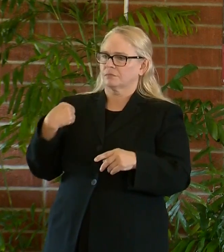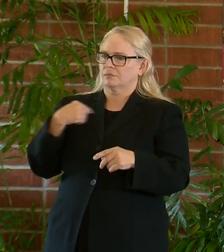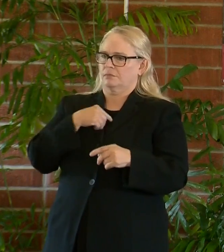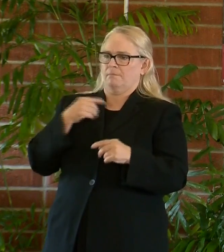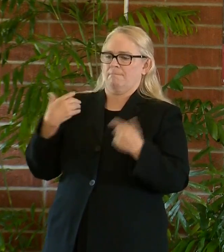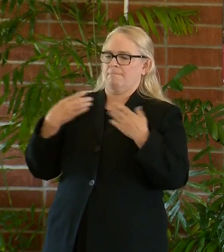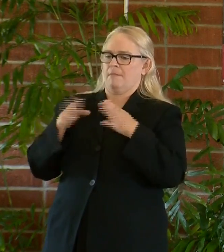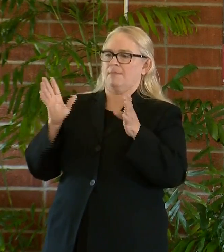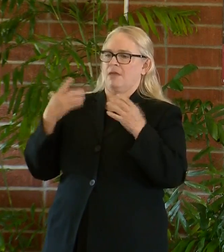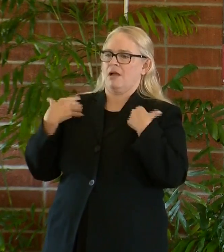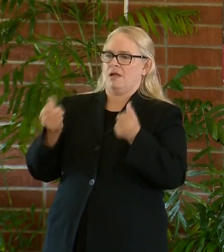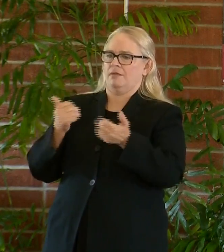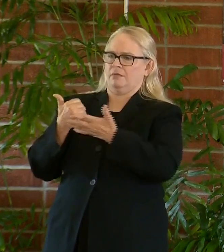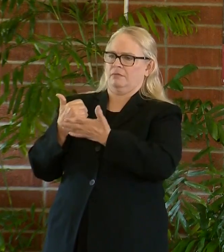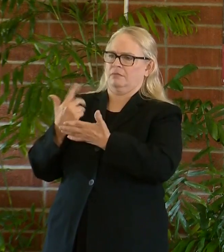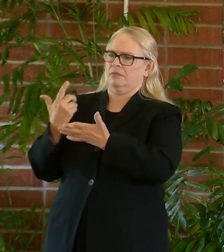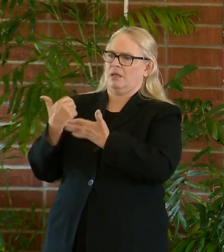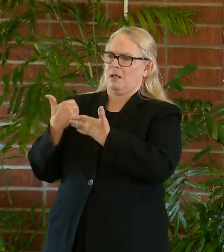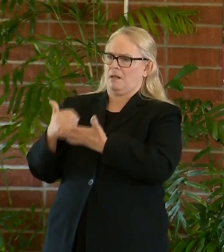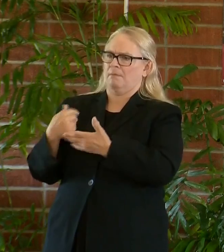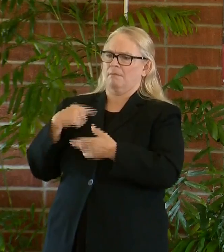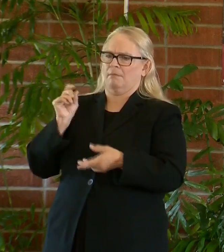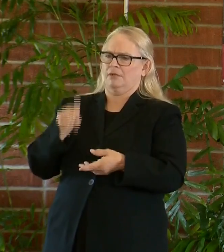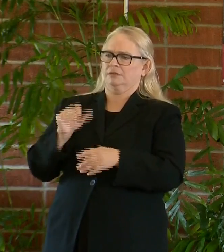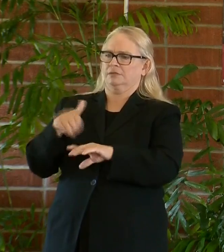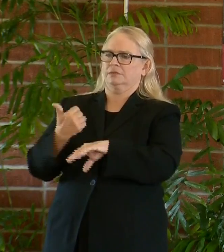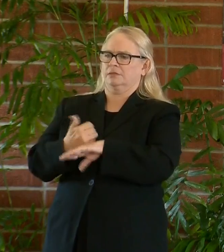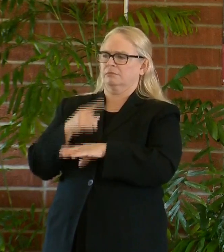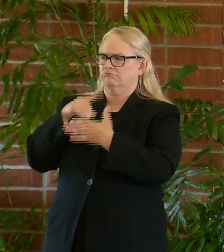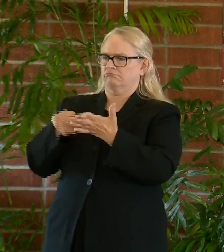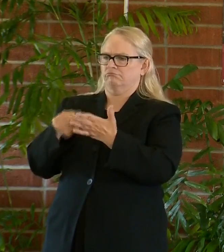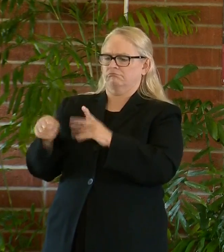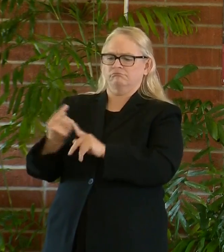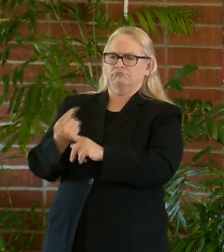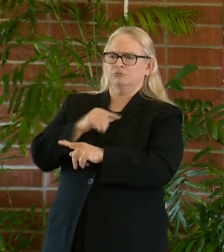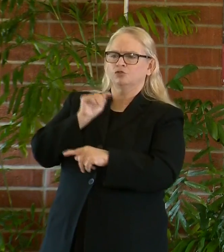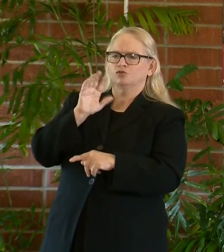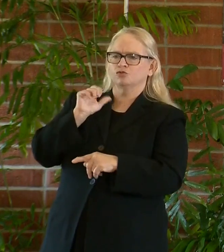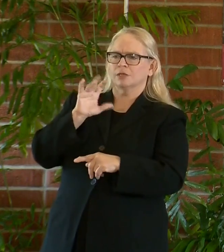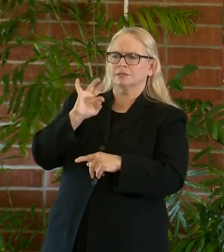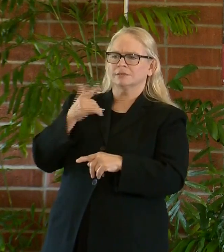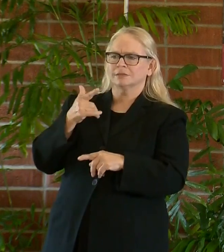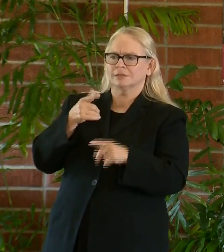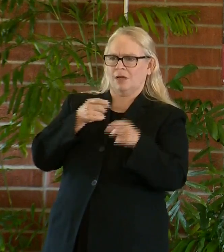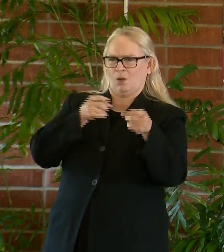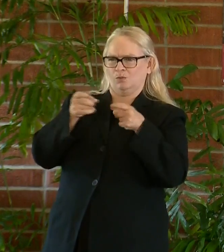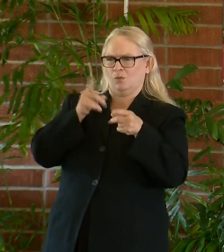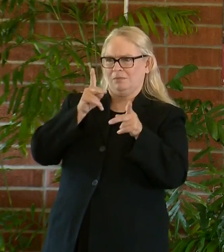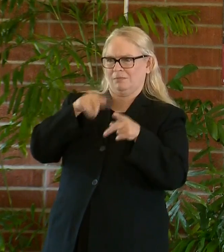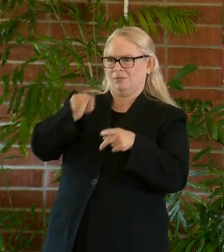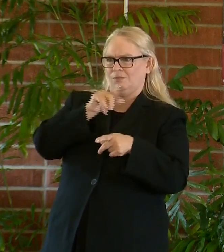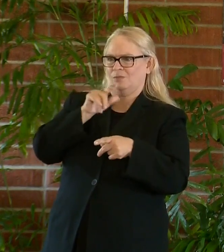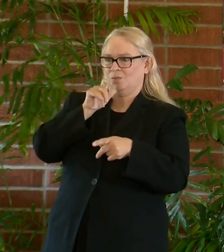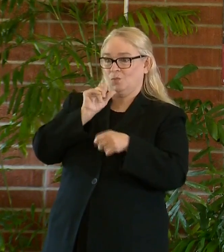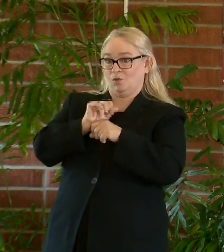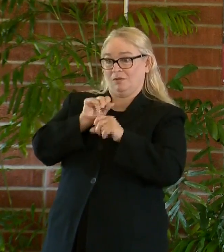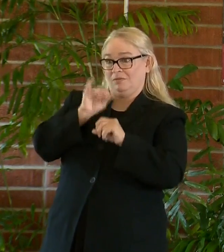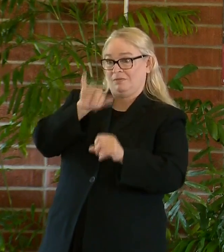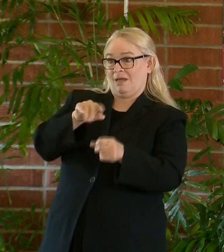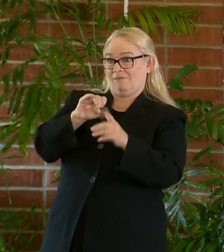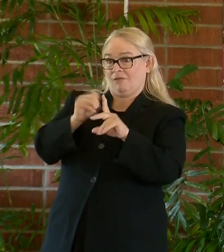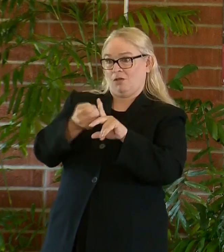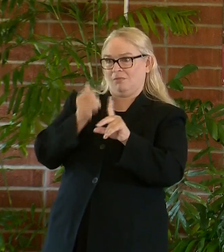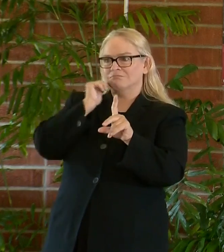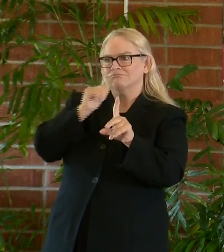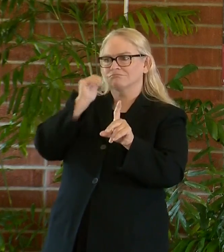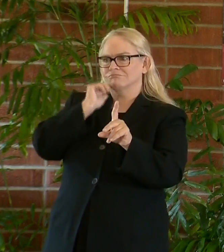function of contact tracing, outbreak detection and control, and ensuring that people that need to provide vital services have